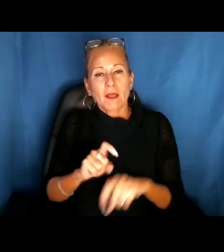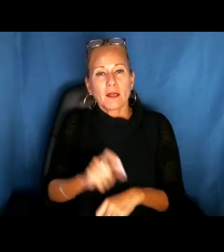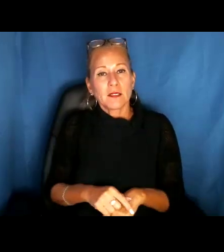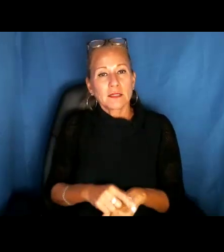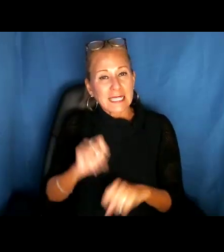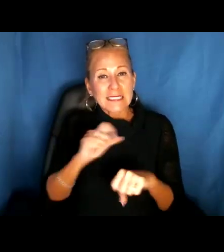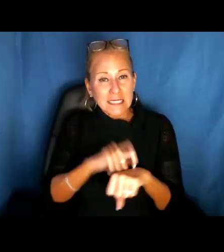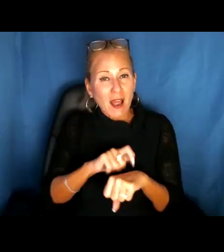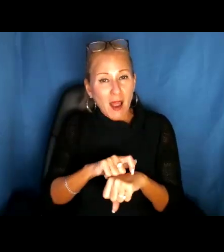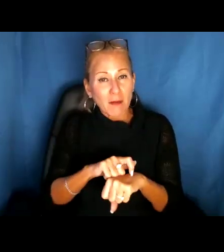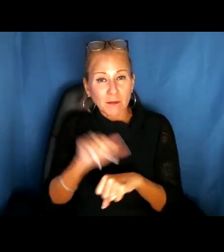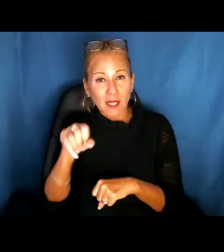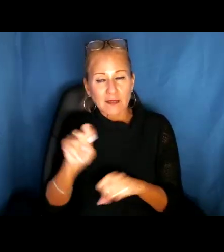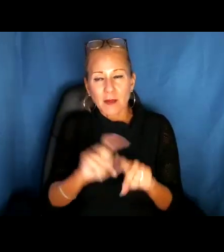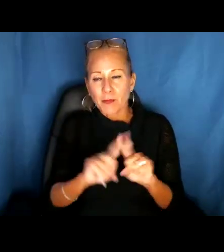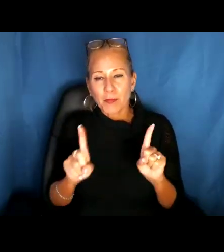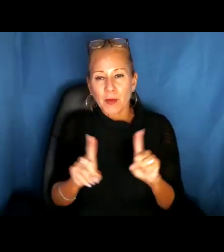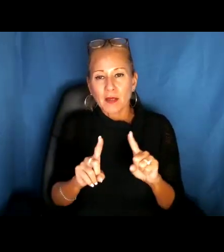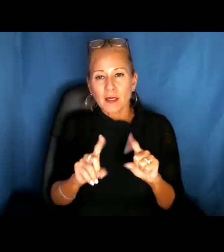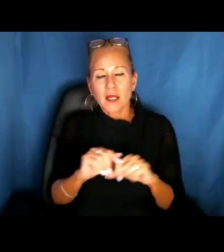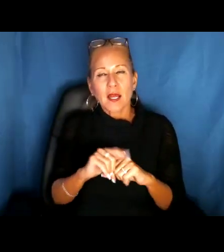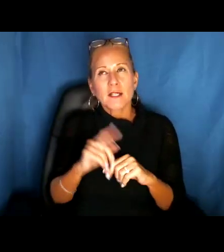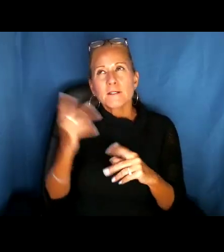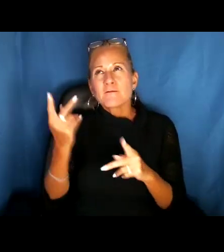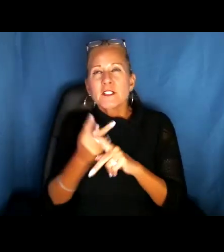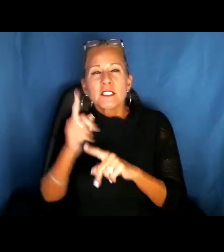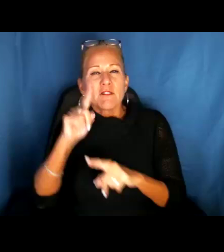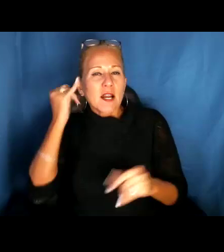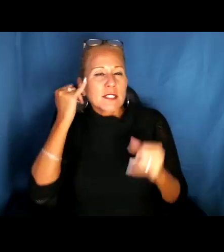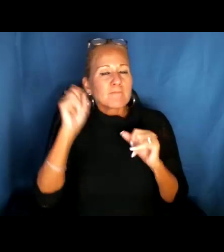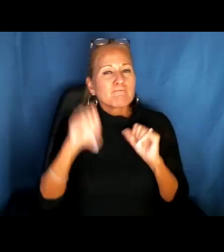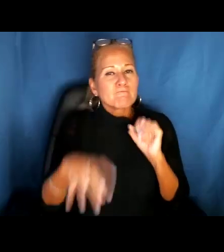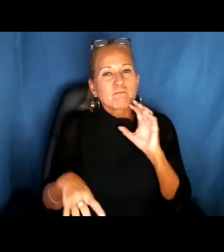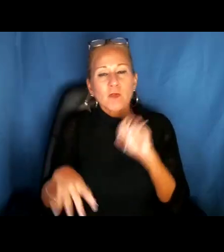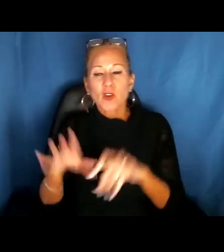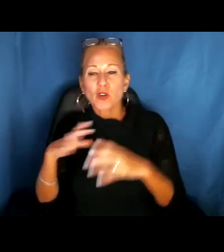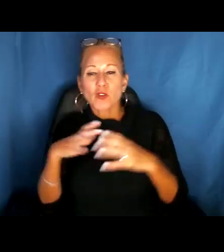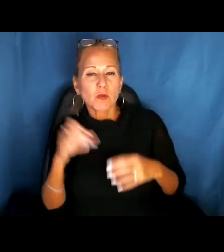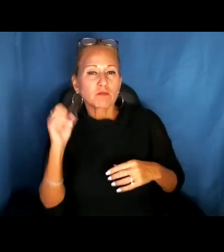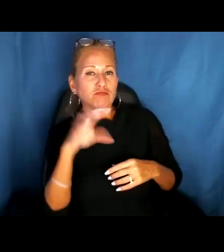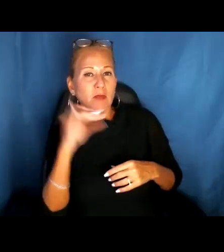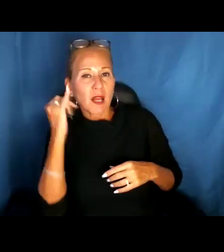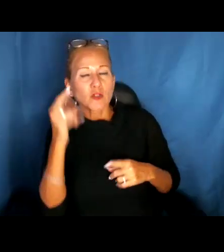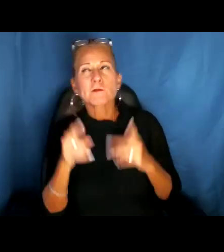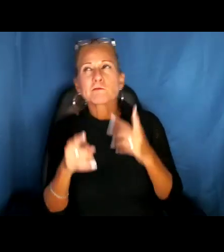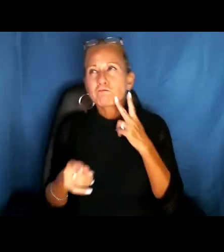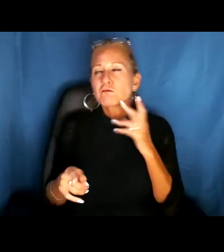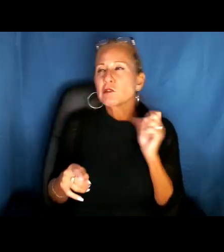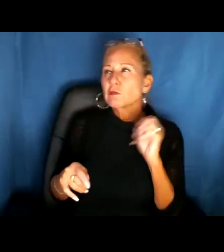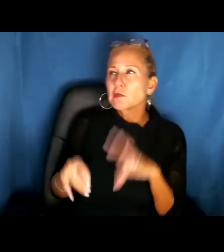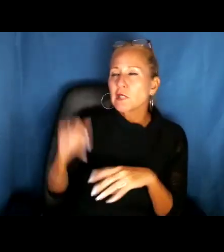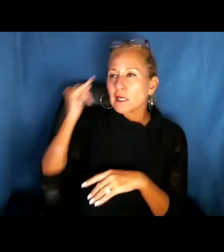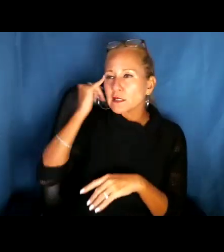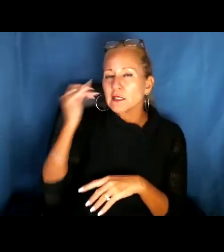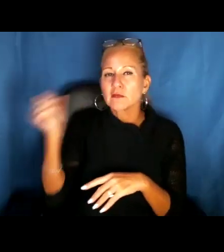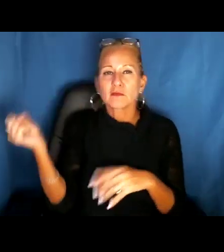time-consuming questions and bounce ideas. Your consumer will bounce ideas off of you. You'll bounce ideas